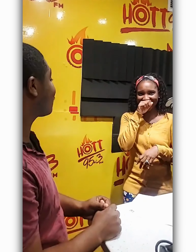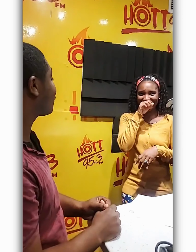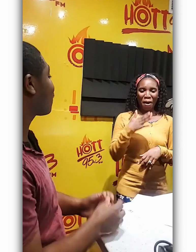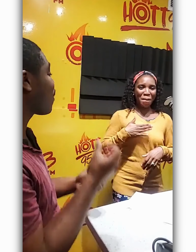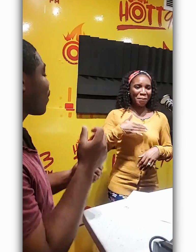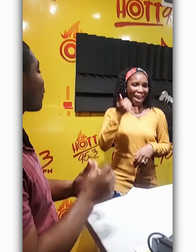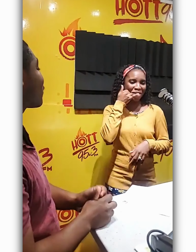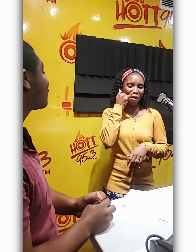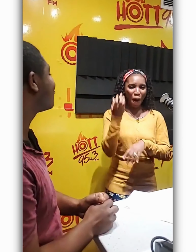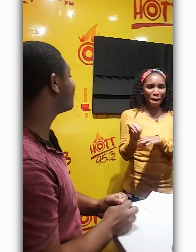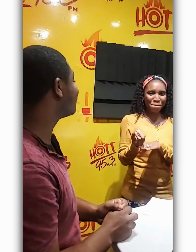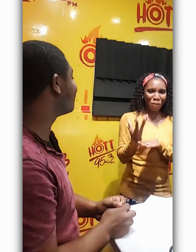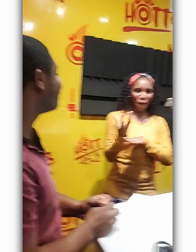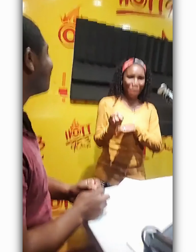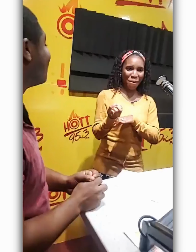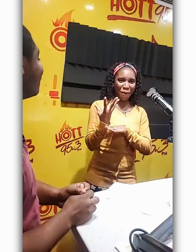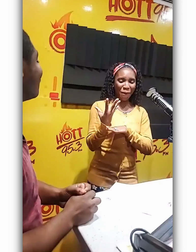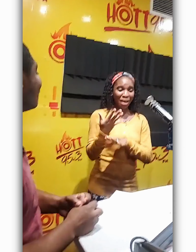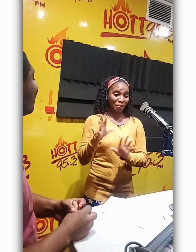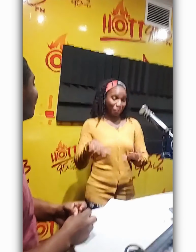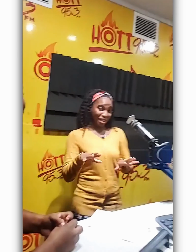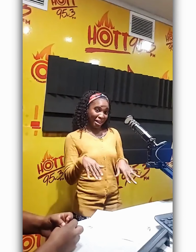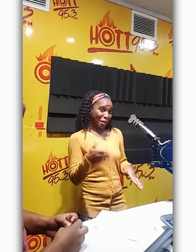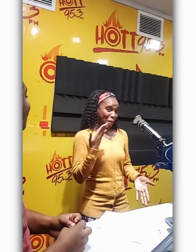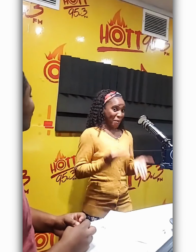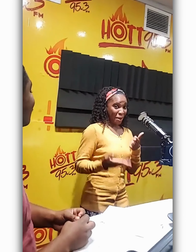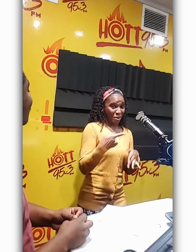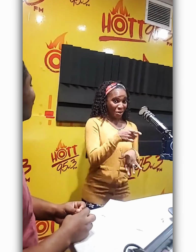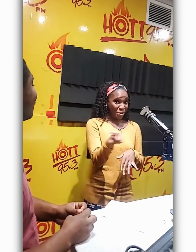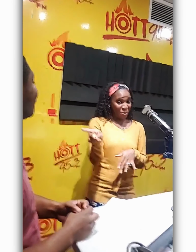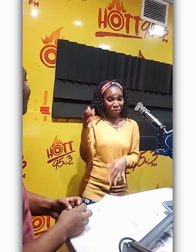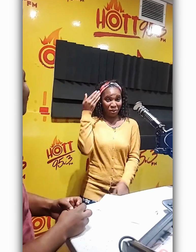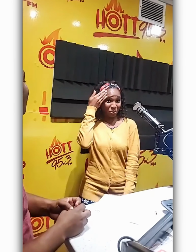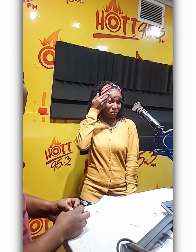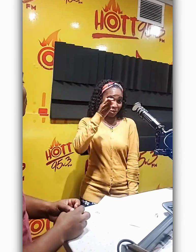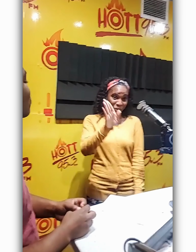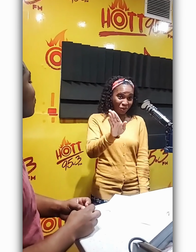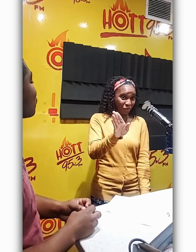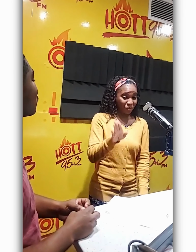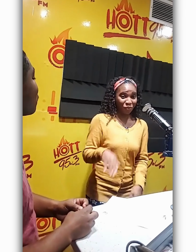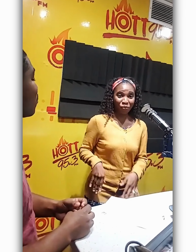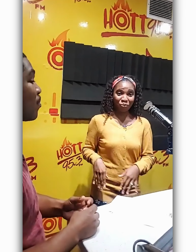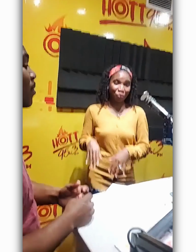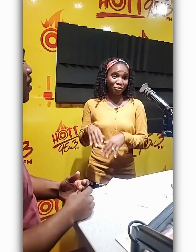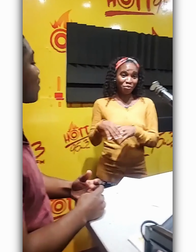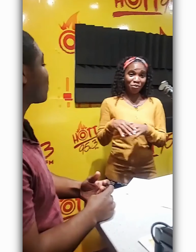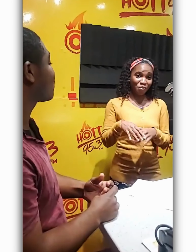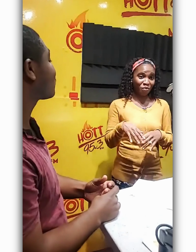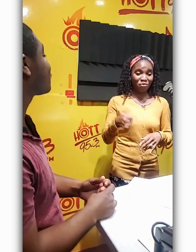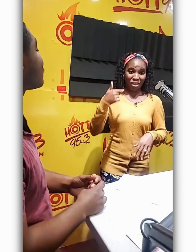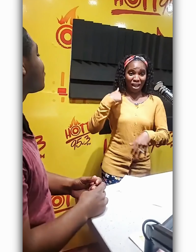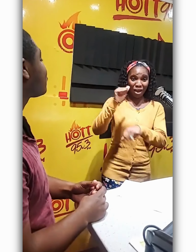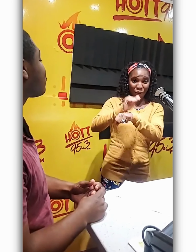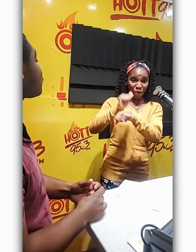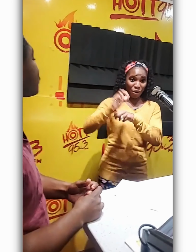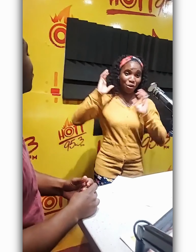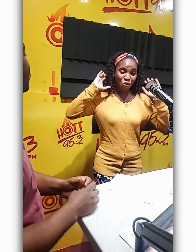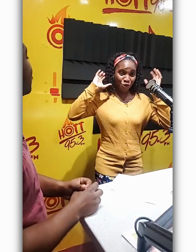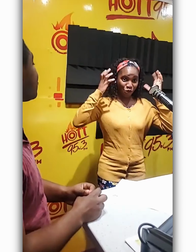phone? Like, I don't know if you all know, NTI and Starcom, I was sure what I meant. Because I work on radio too, and I work not only here